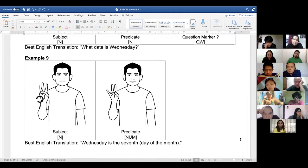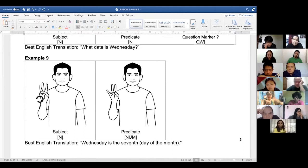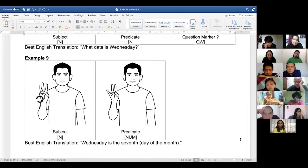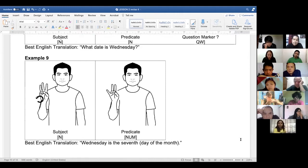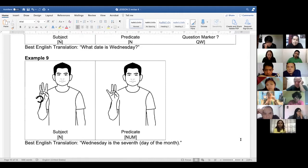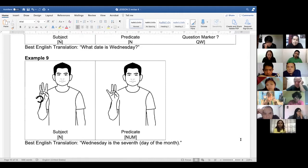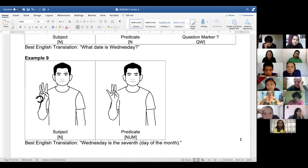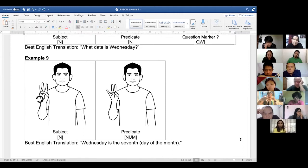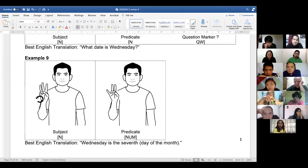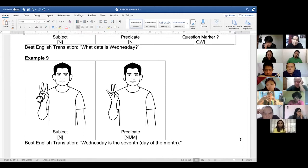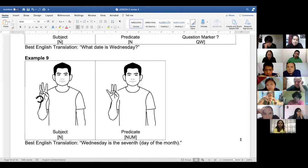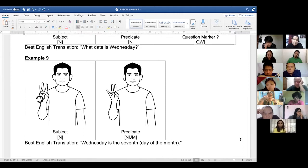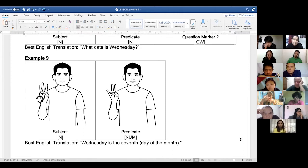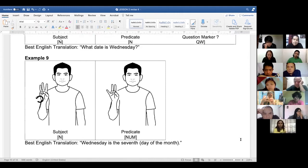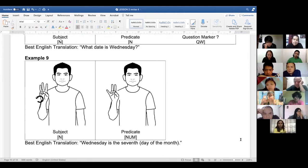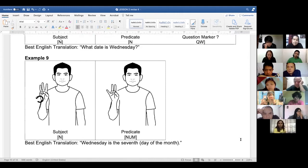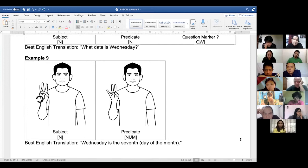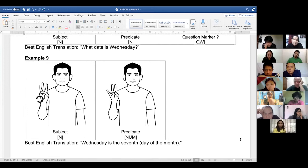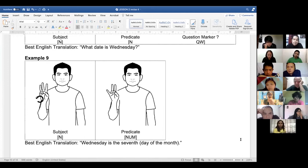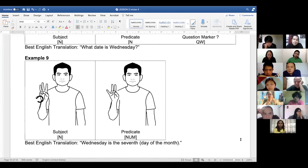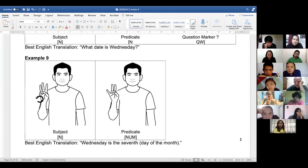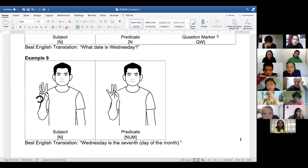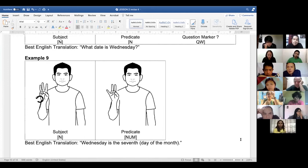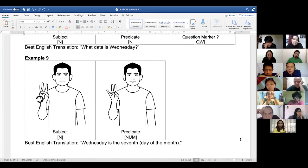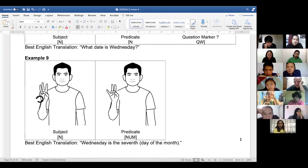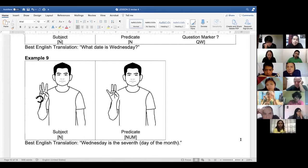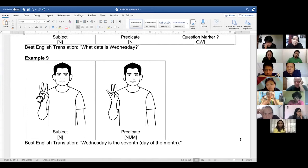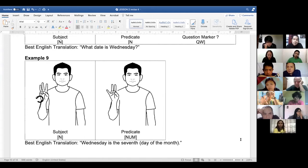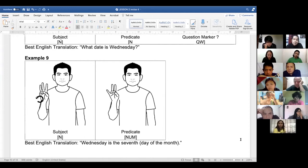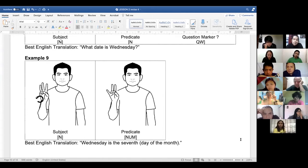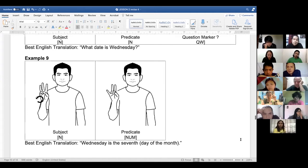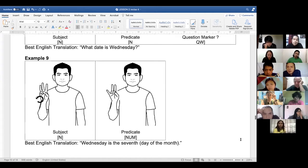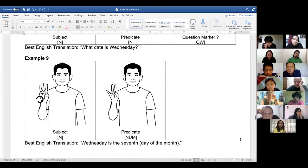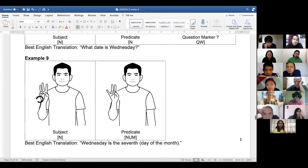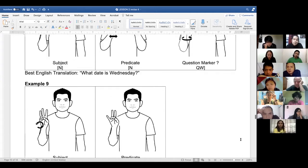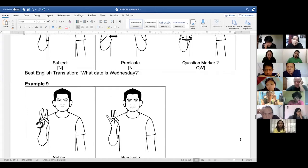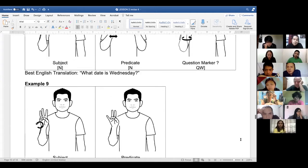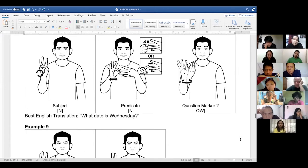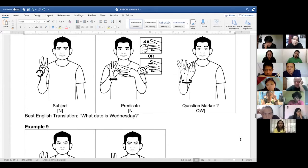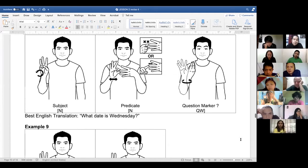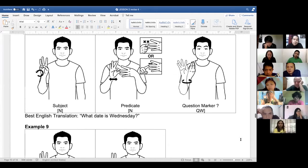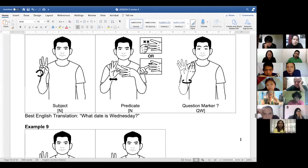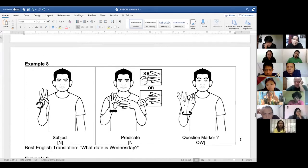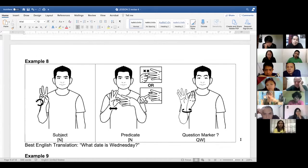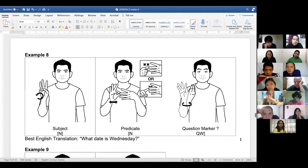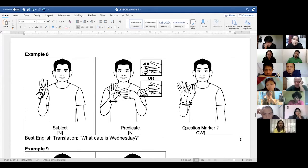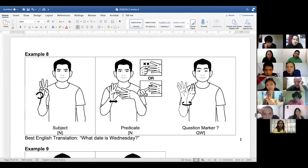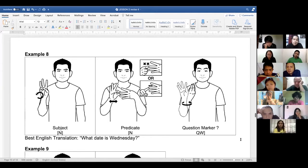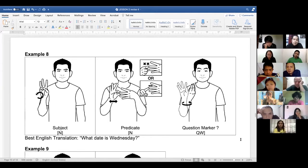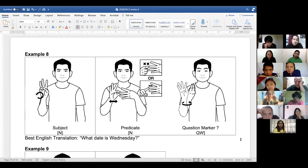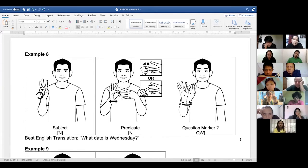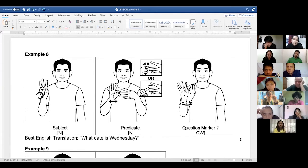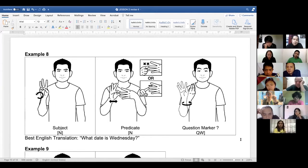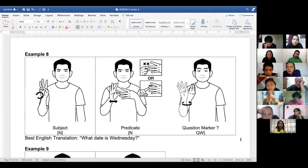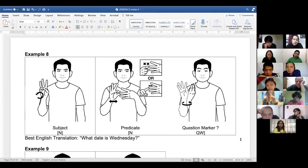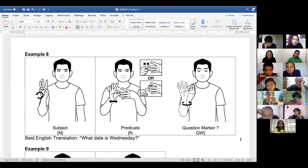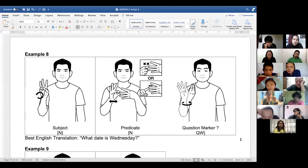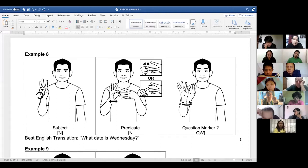Originally, we didn't have we didn't plan on putting that first, second,